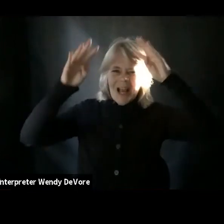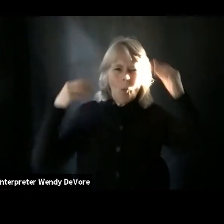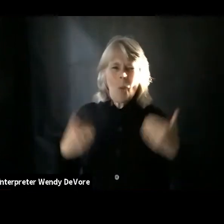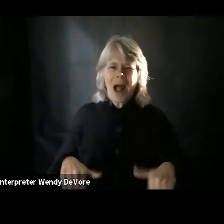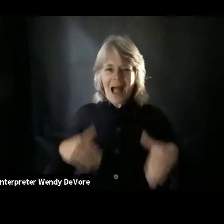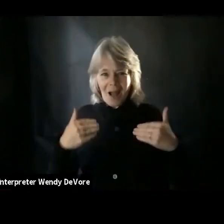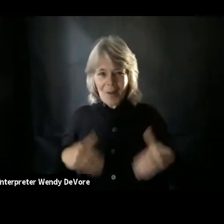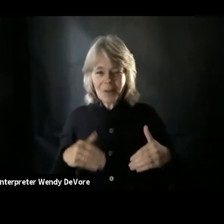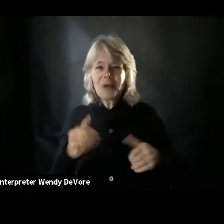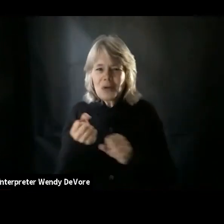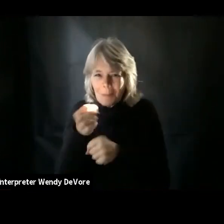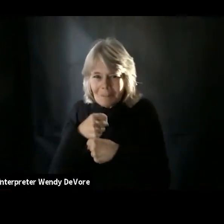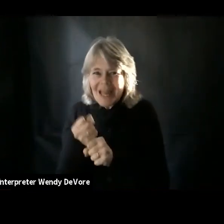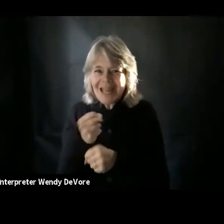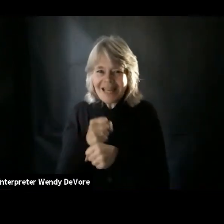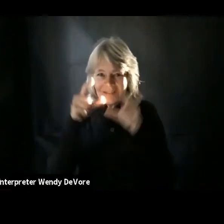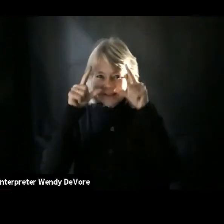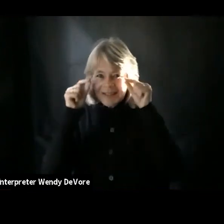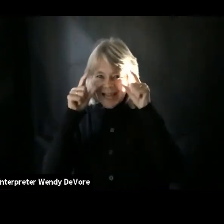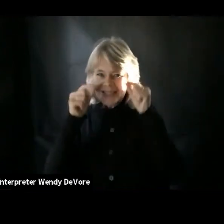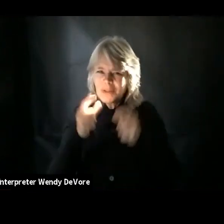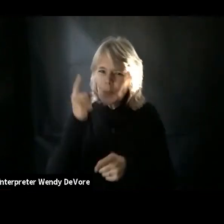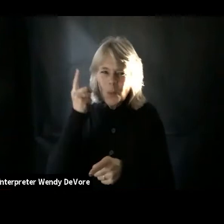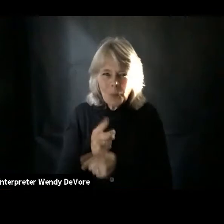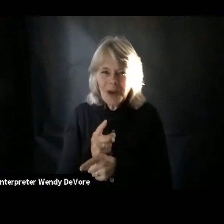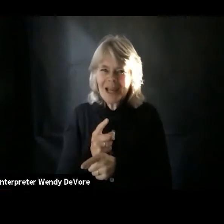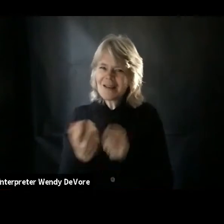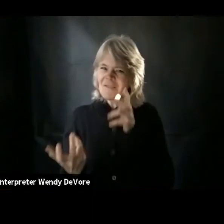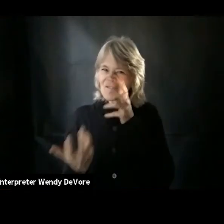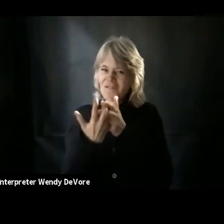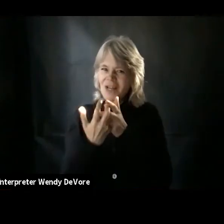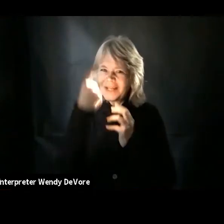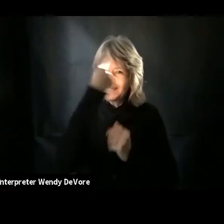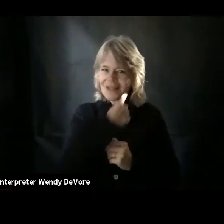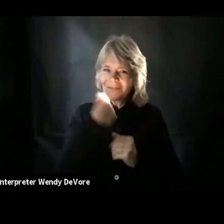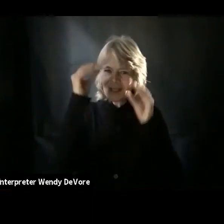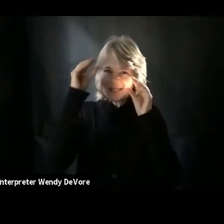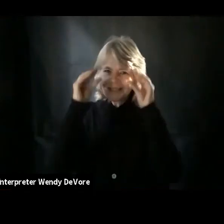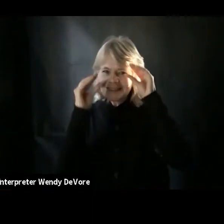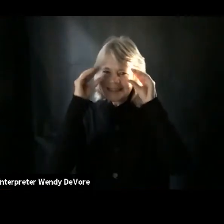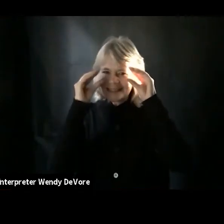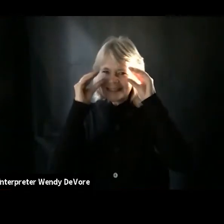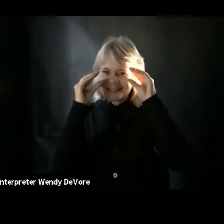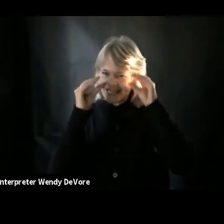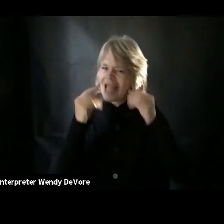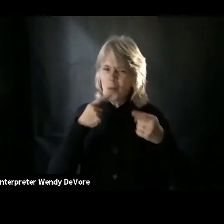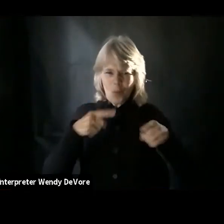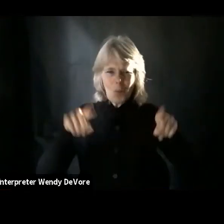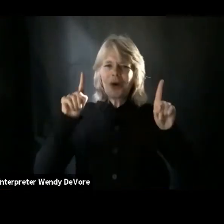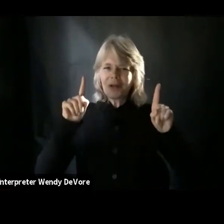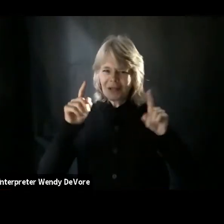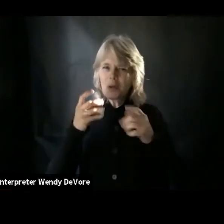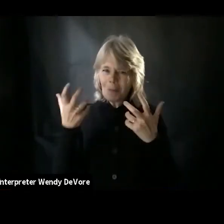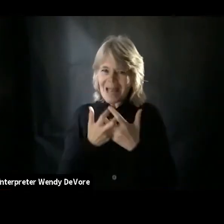make sure that Jacoby has glasses that fit his face and work for where his eyes